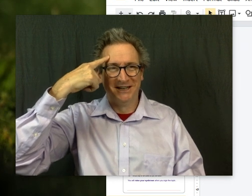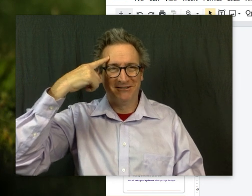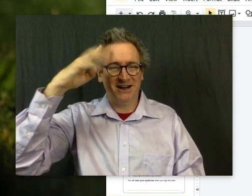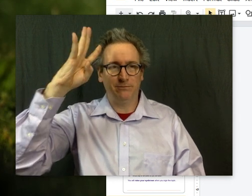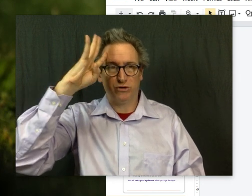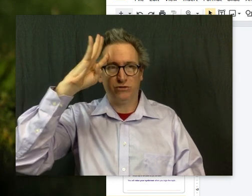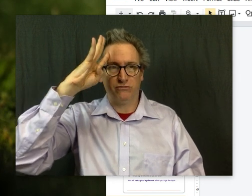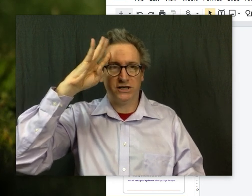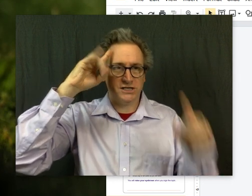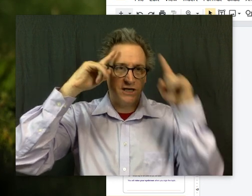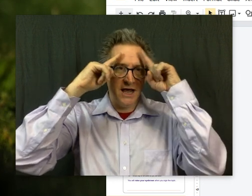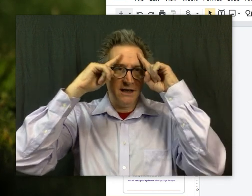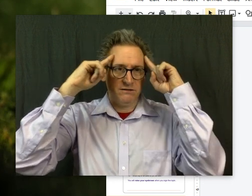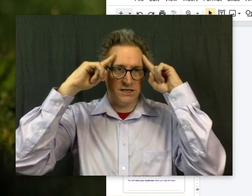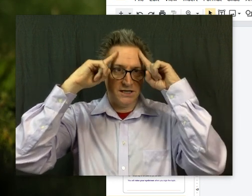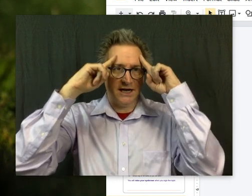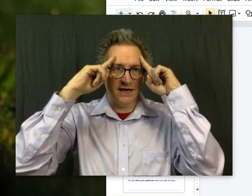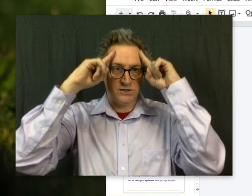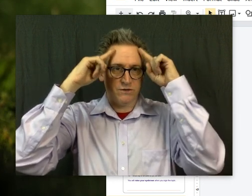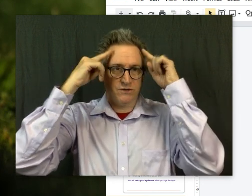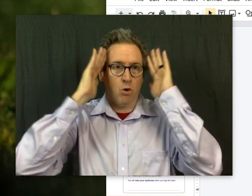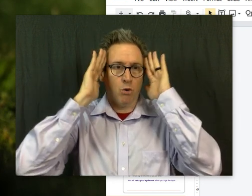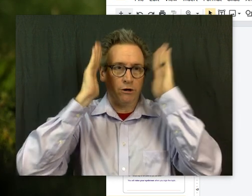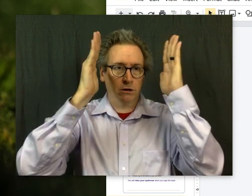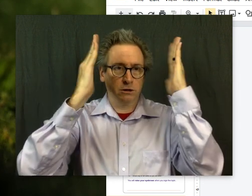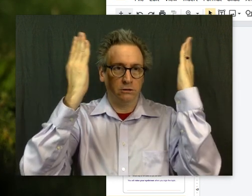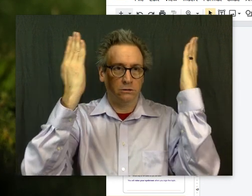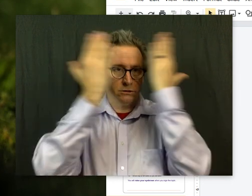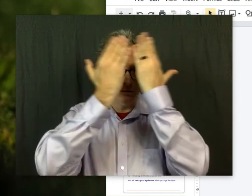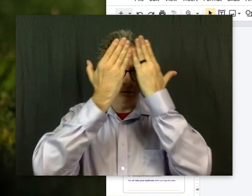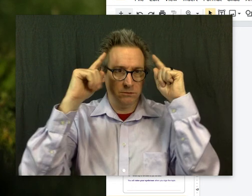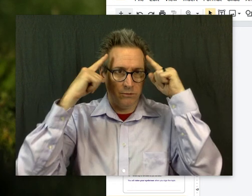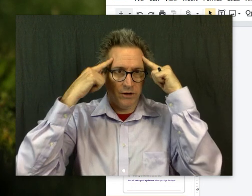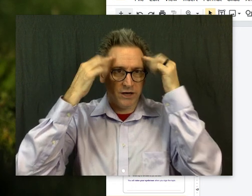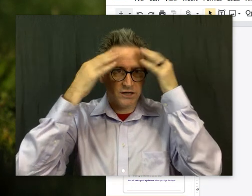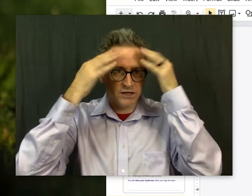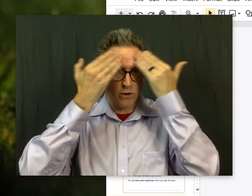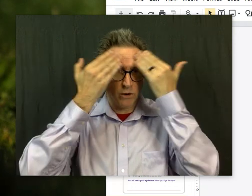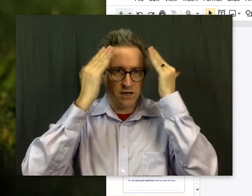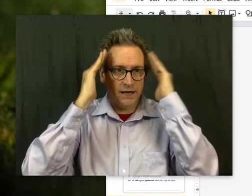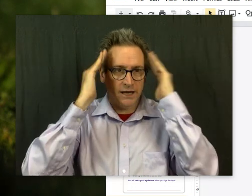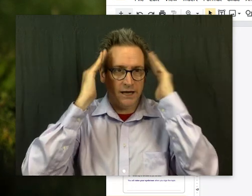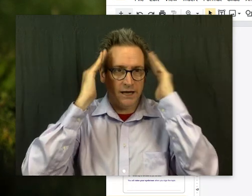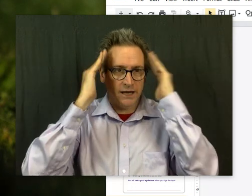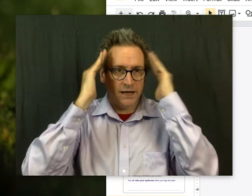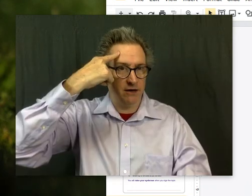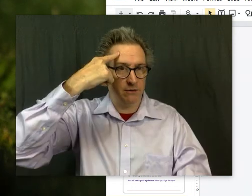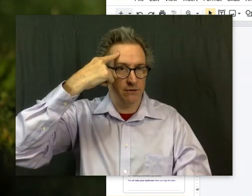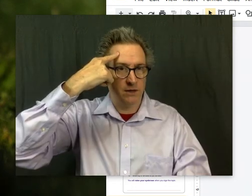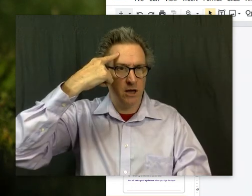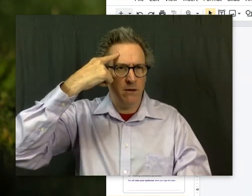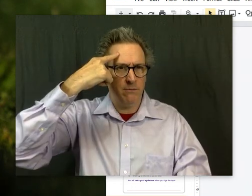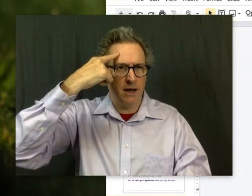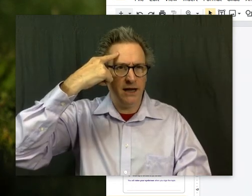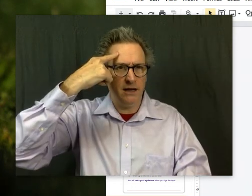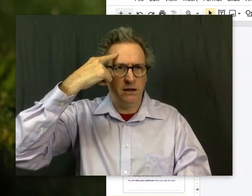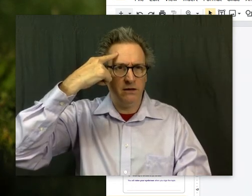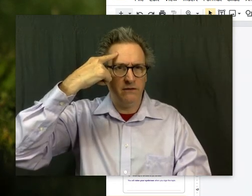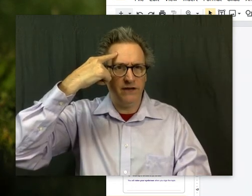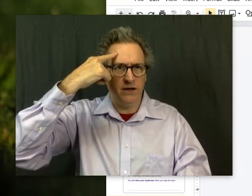brain, right? Right, just to the side, sort of the corner. You got a square skull like I do. It's like